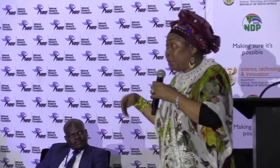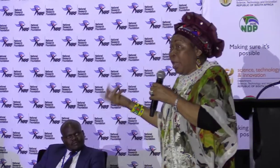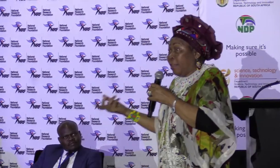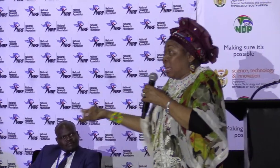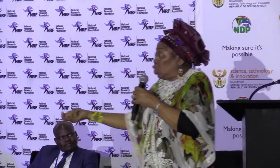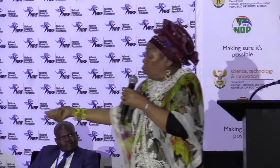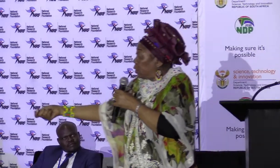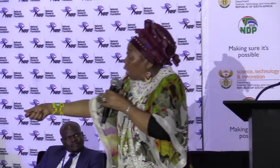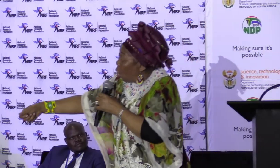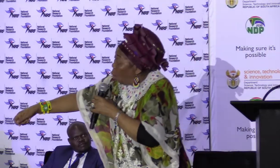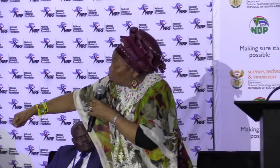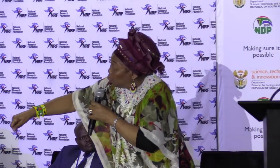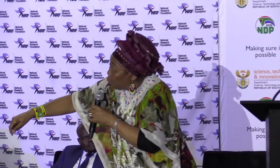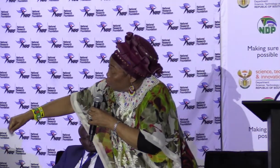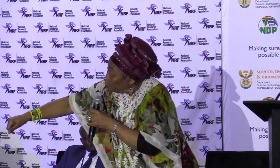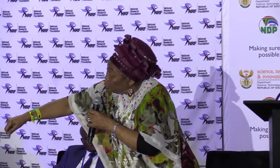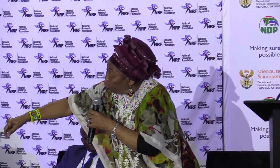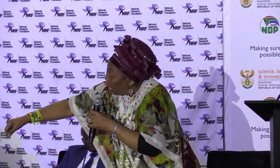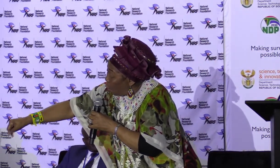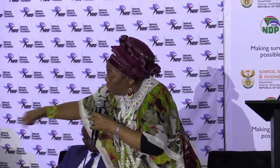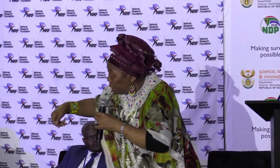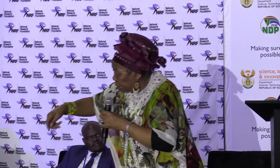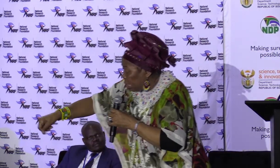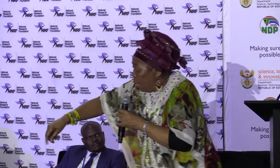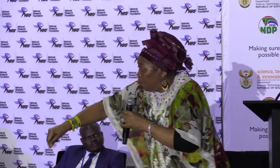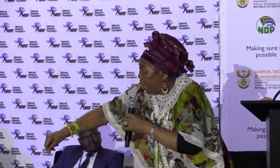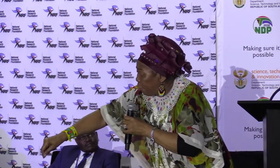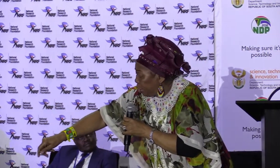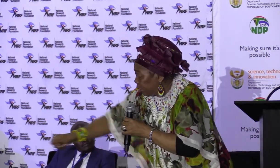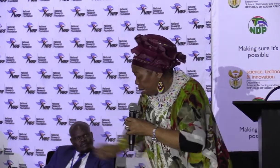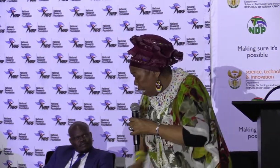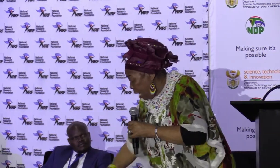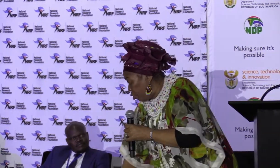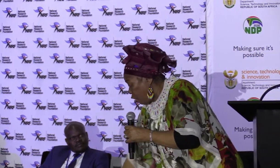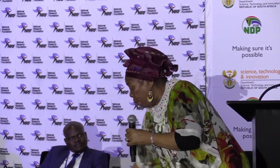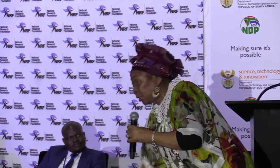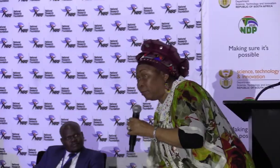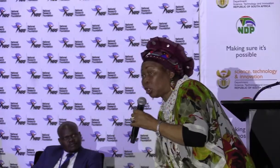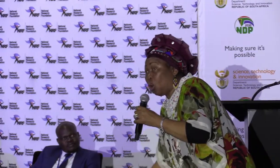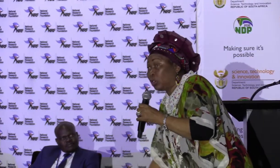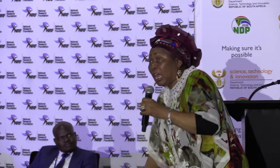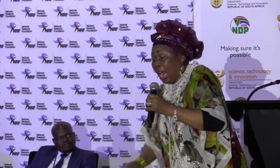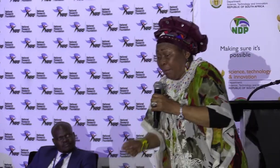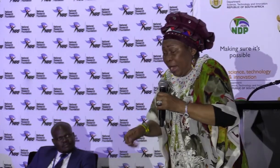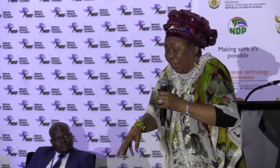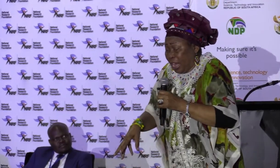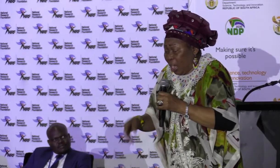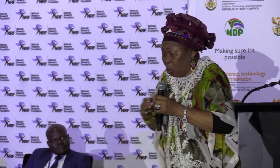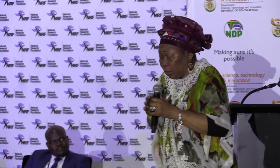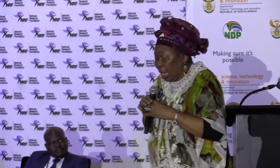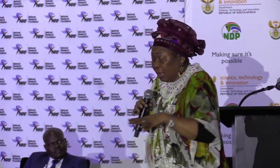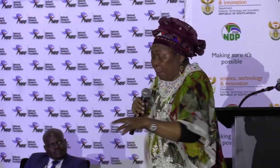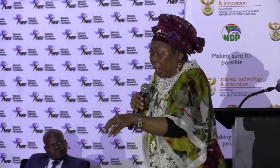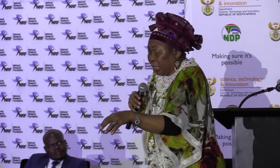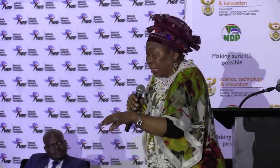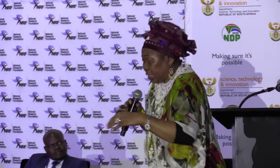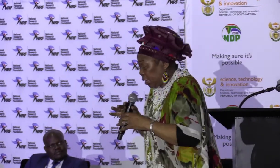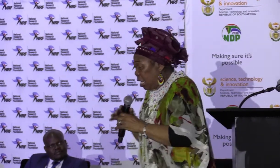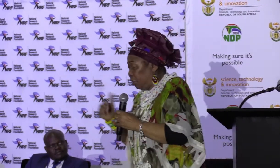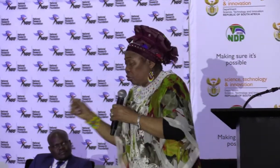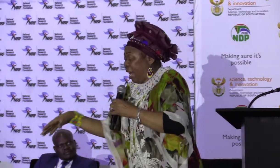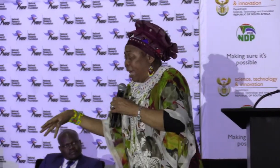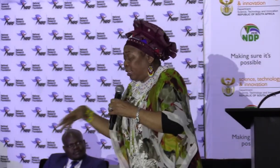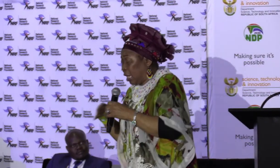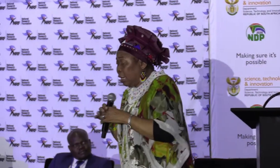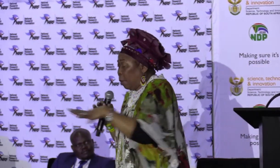some water. And then squeeze old flowers, berries, and rub some stones and make the yellows, the